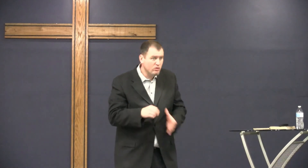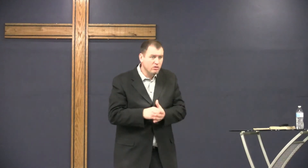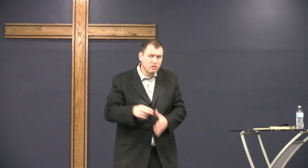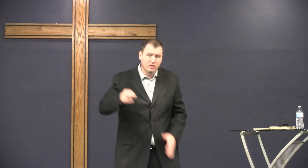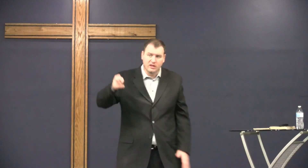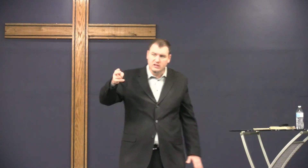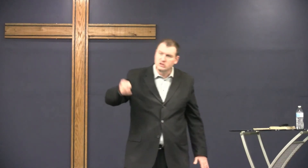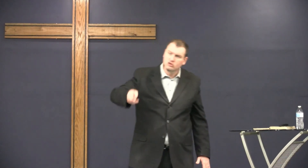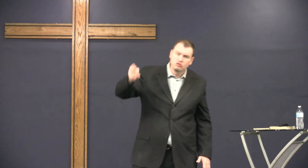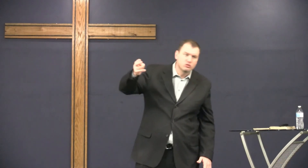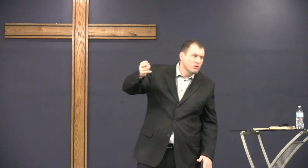Never